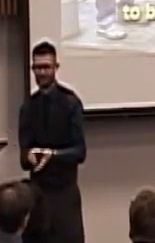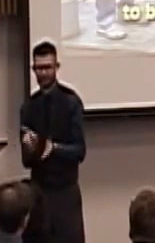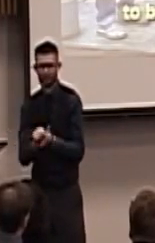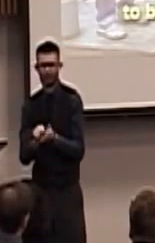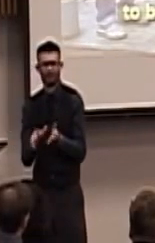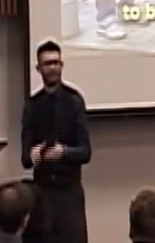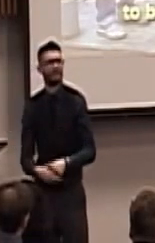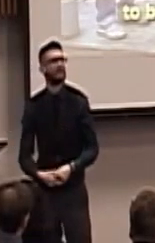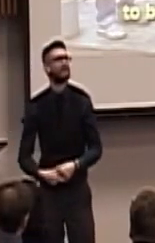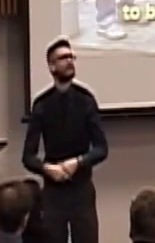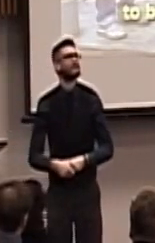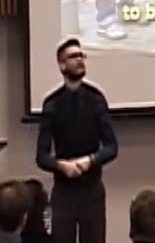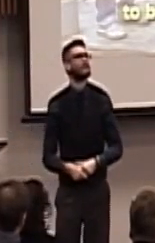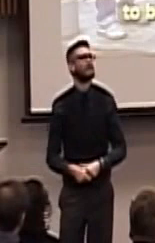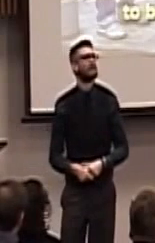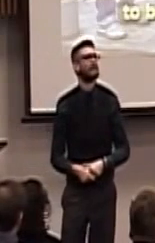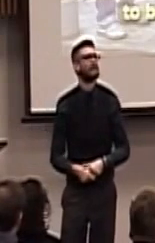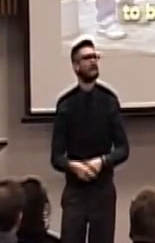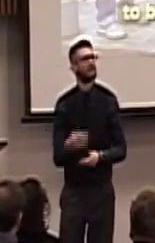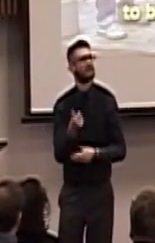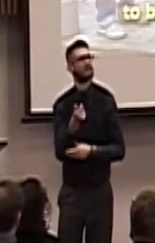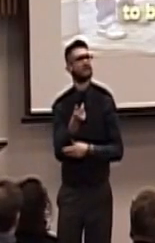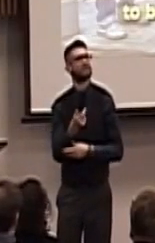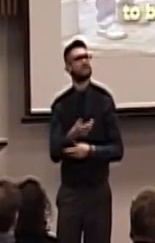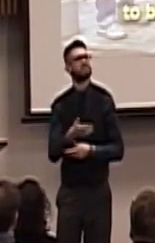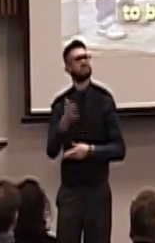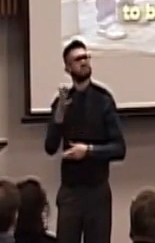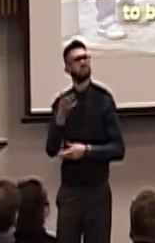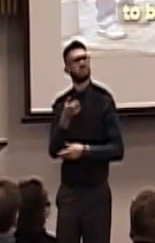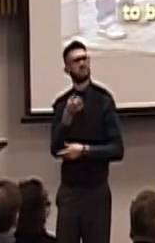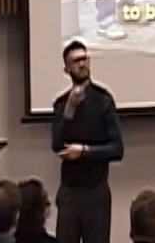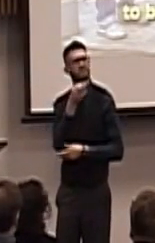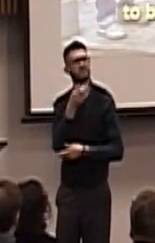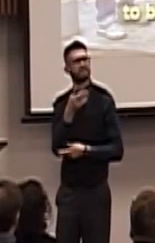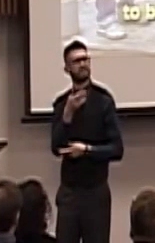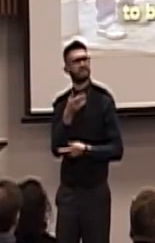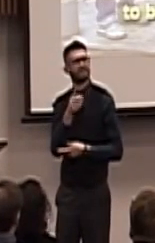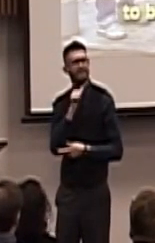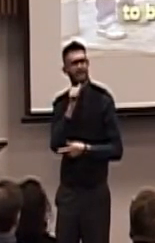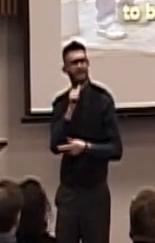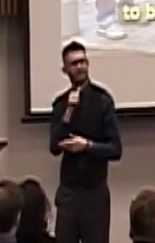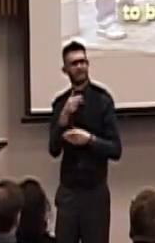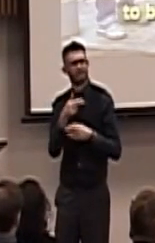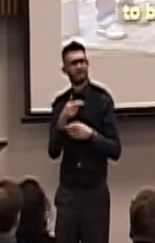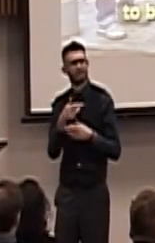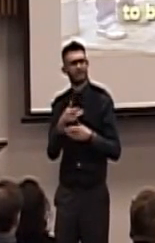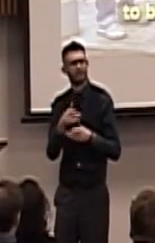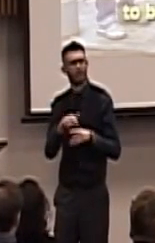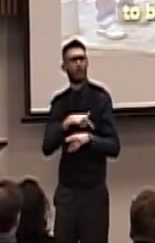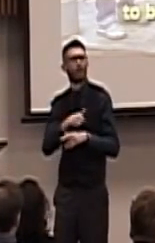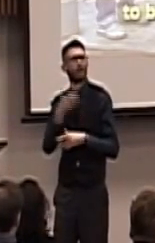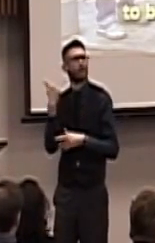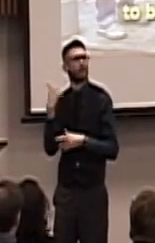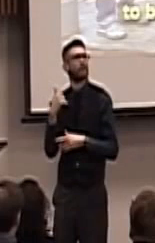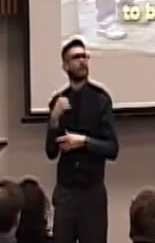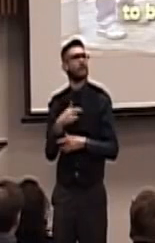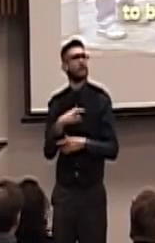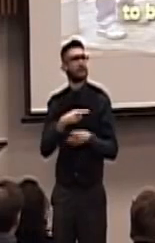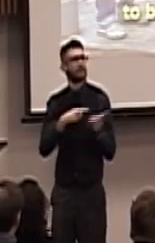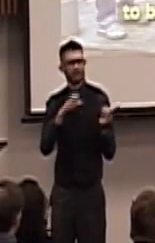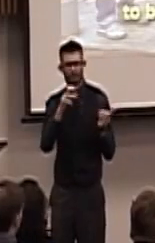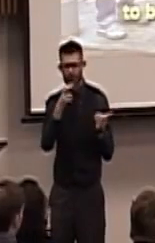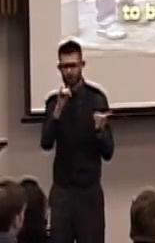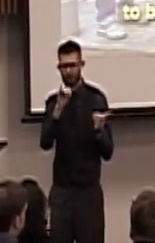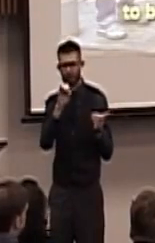the chief and the former chief is the real tall guy there, who actually gave the land to the